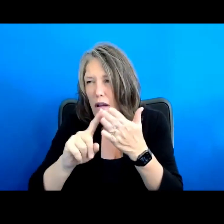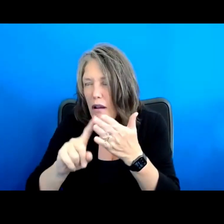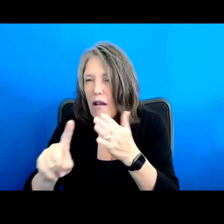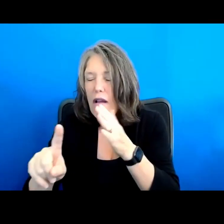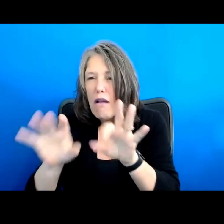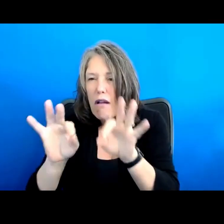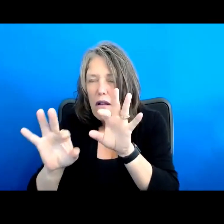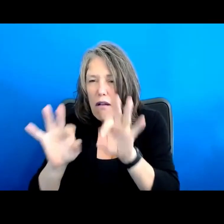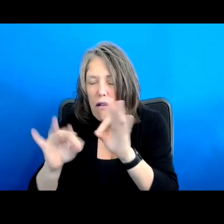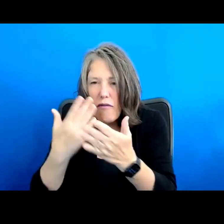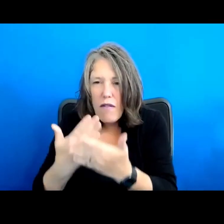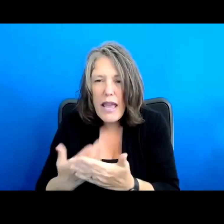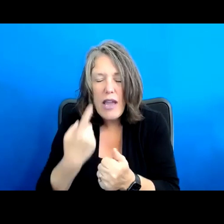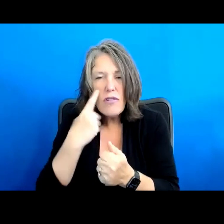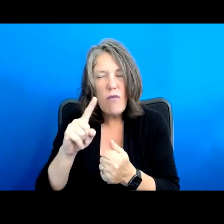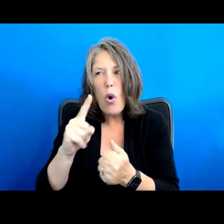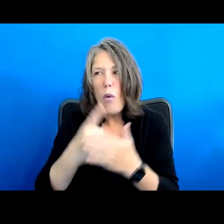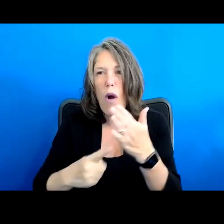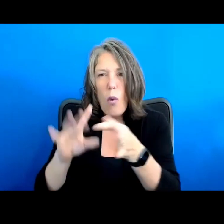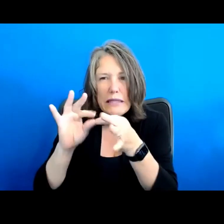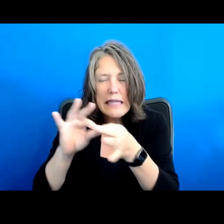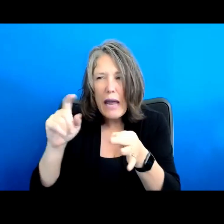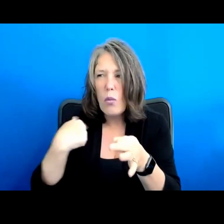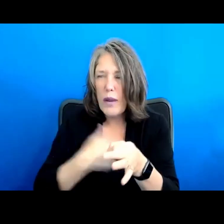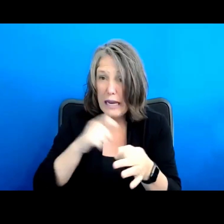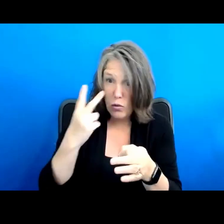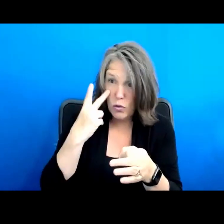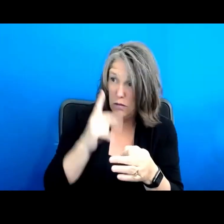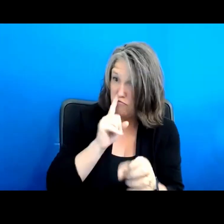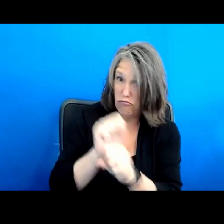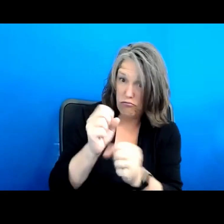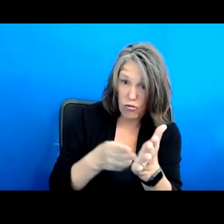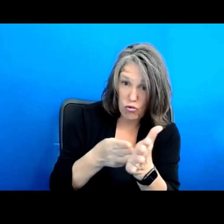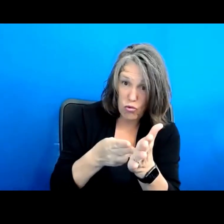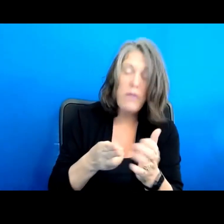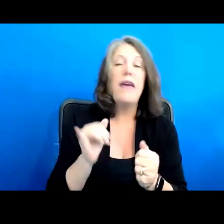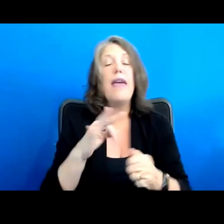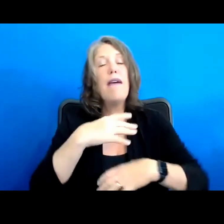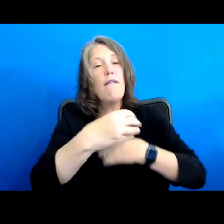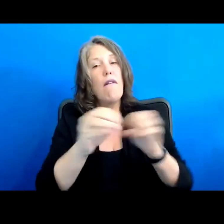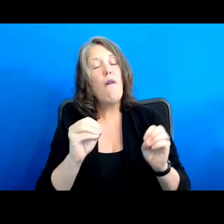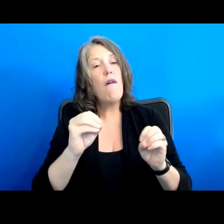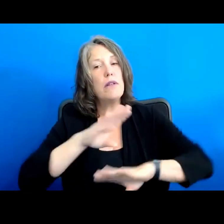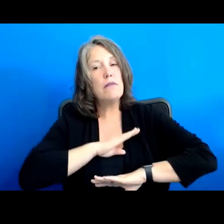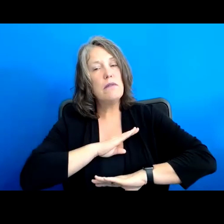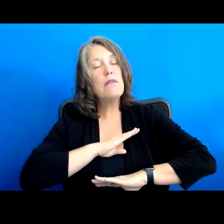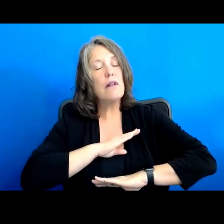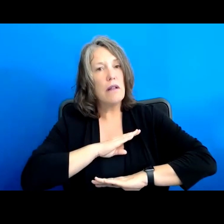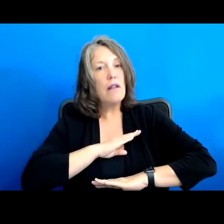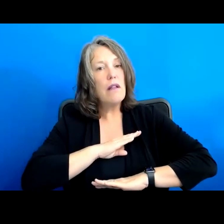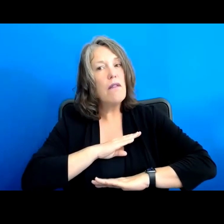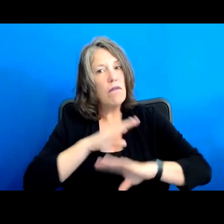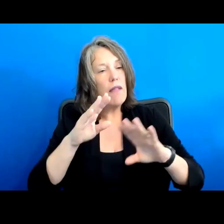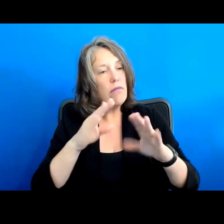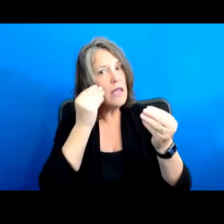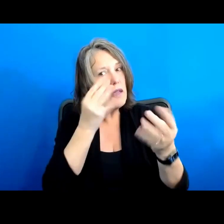of the facts as alleged, and so forth. If the office is satisfied that the information is sound